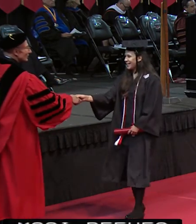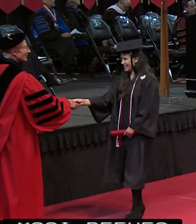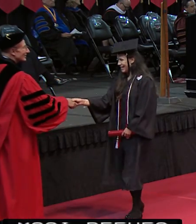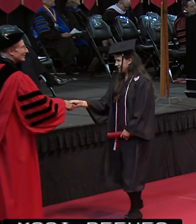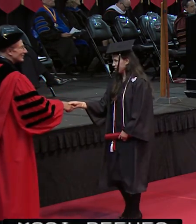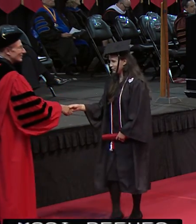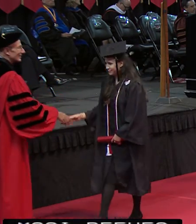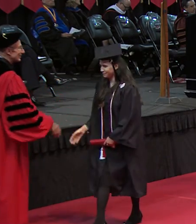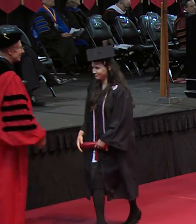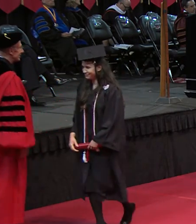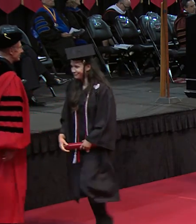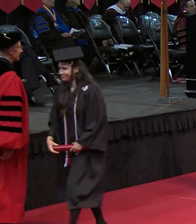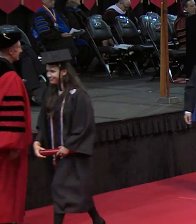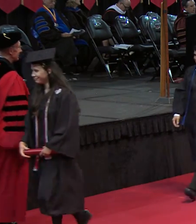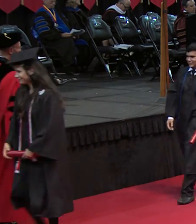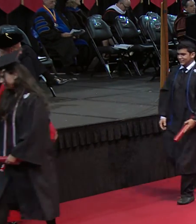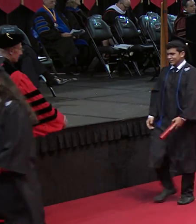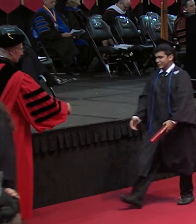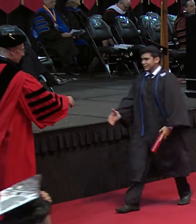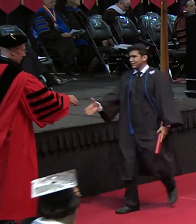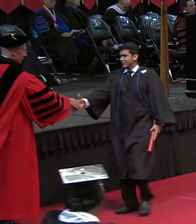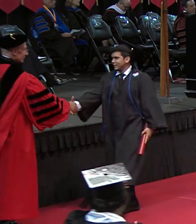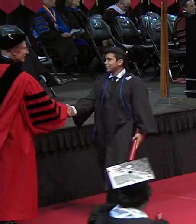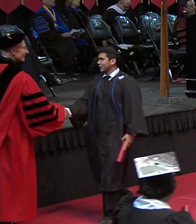Danish Shahzad.